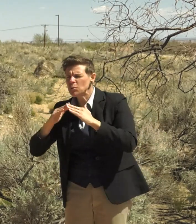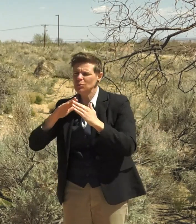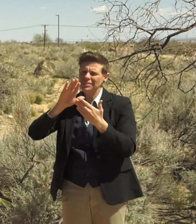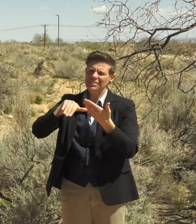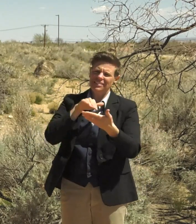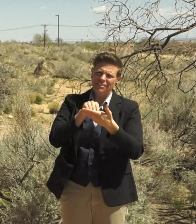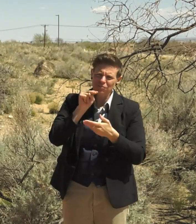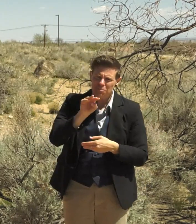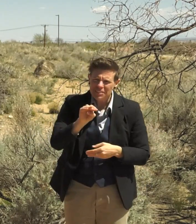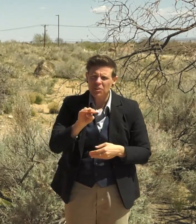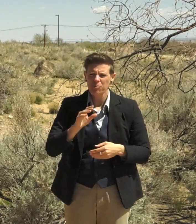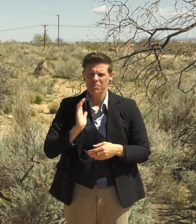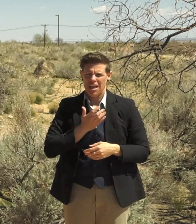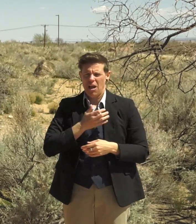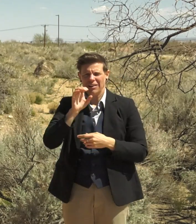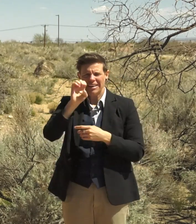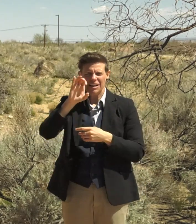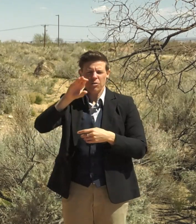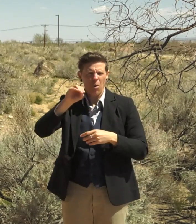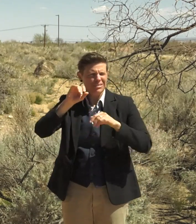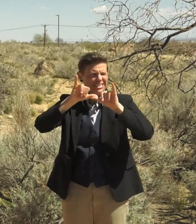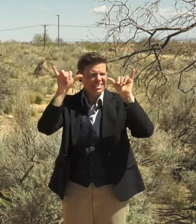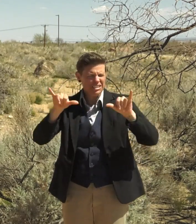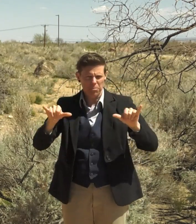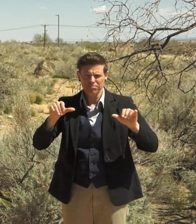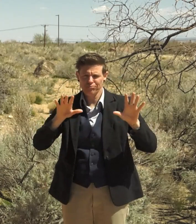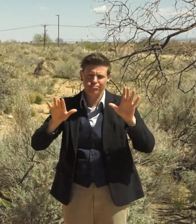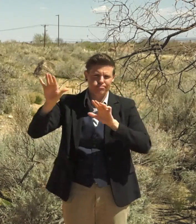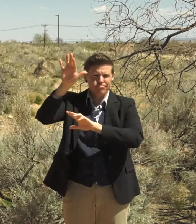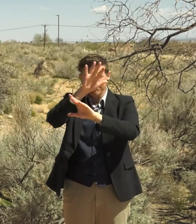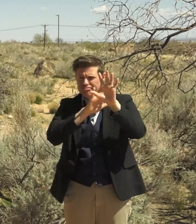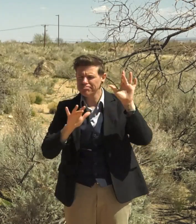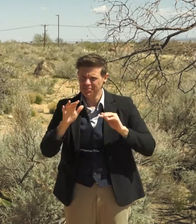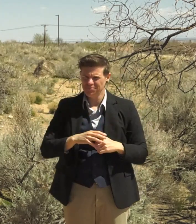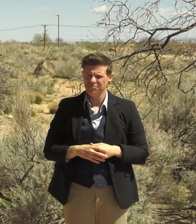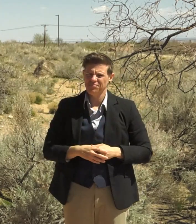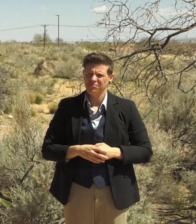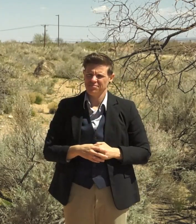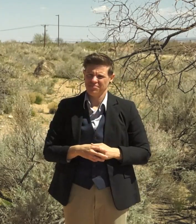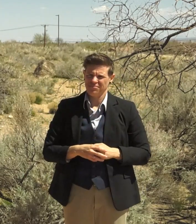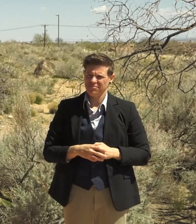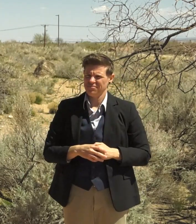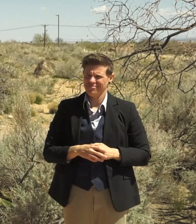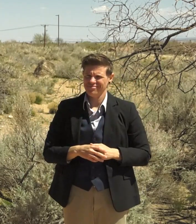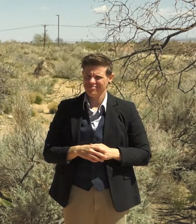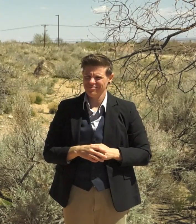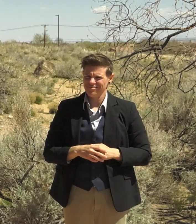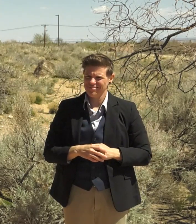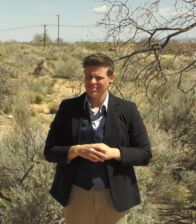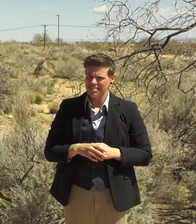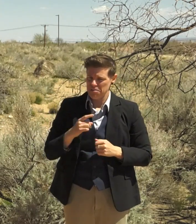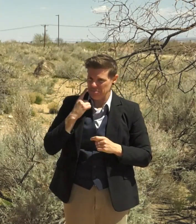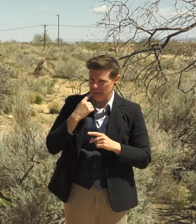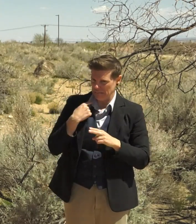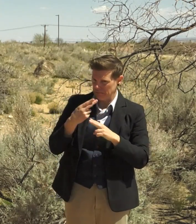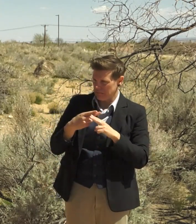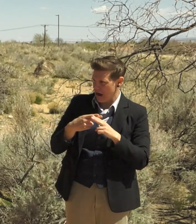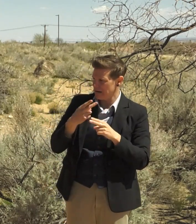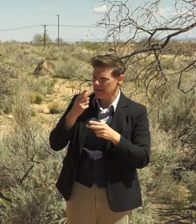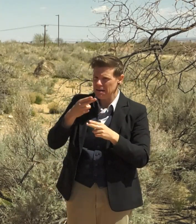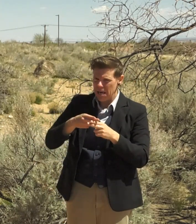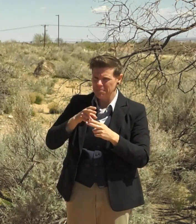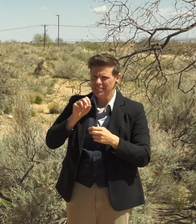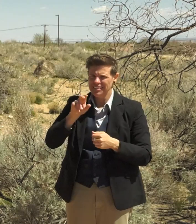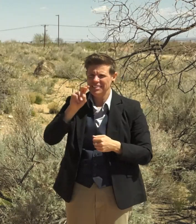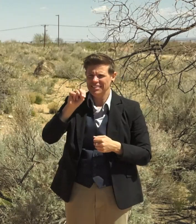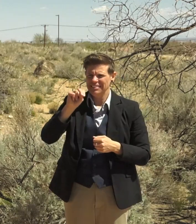few of them here today, and I think I'll get the names and organizations right. So let's start with Nancy Hendrick,